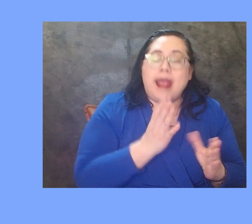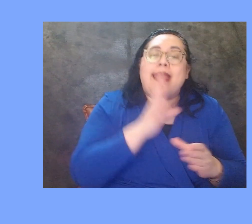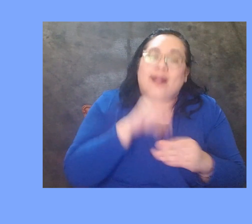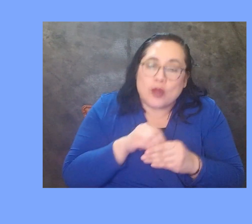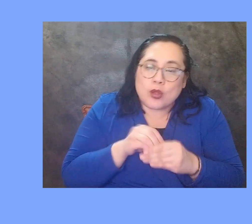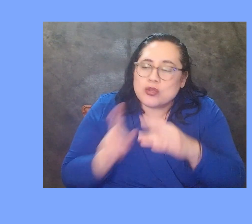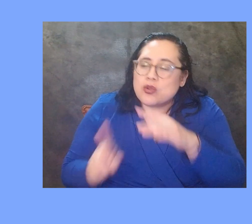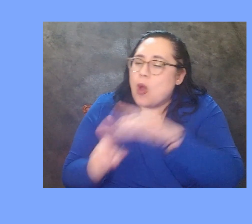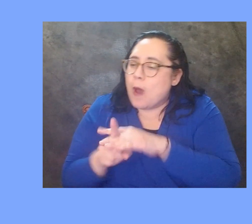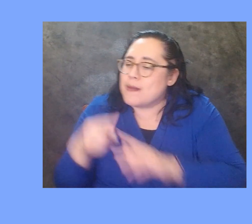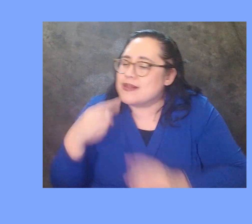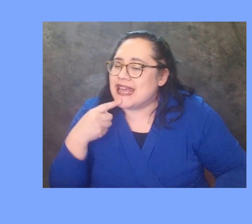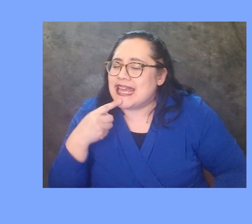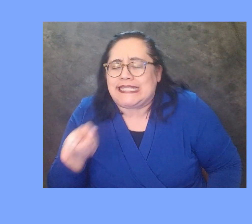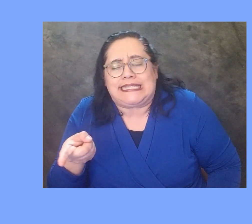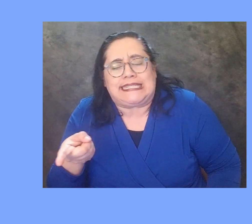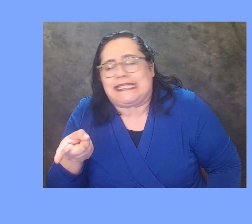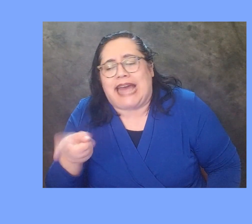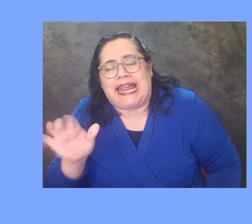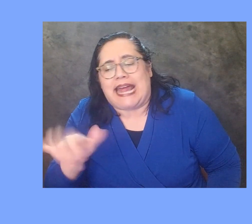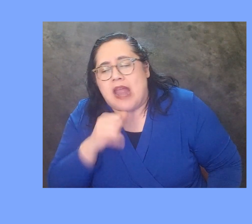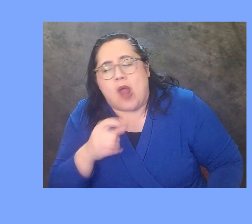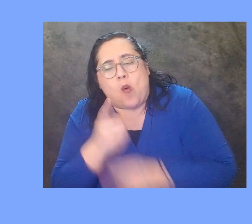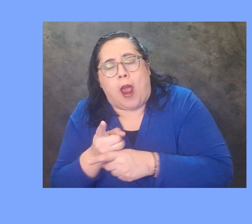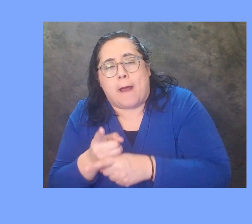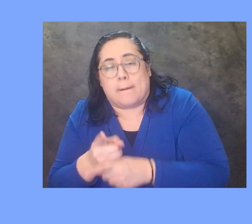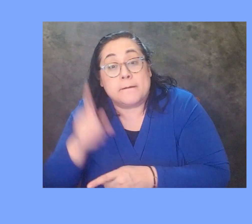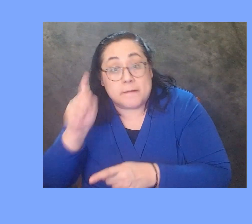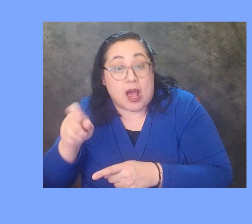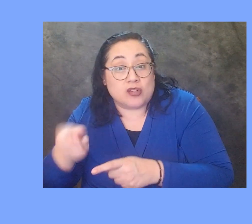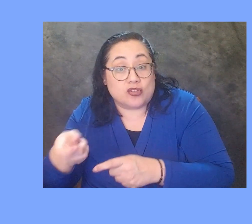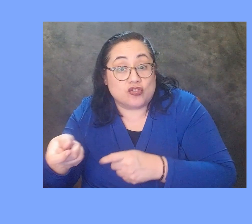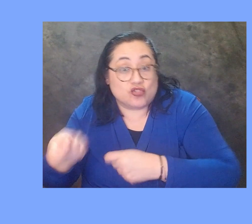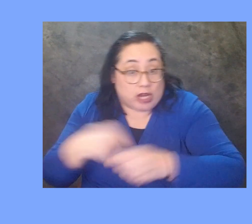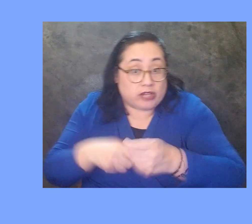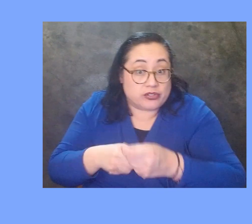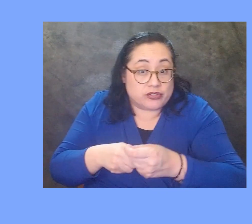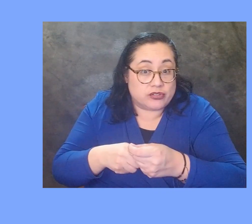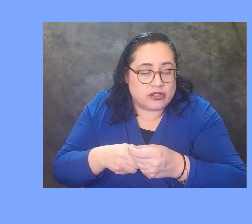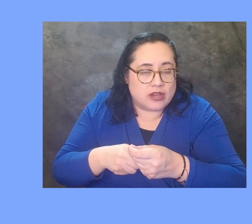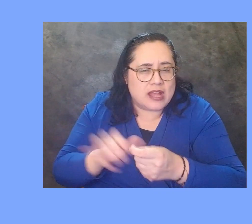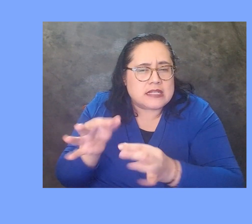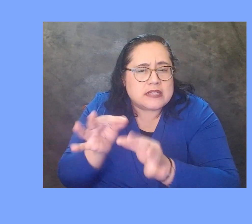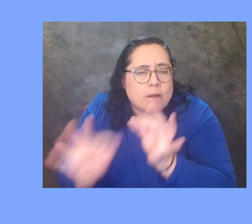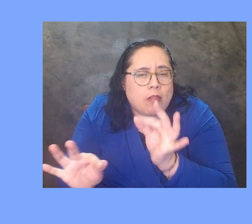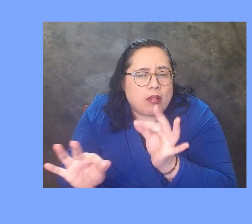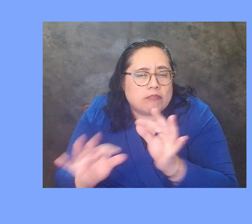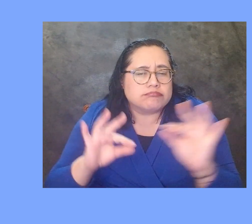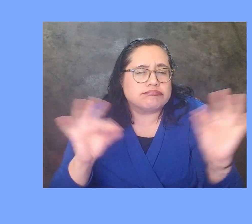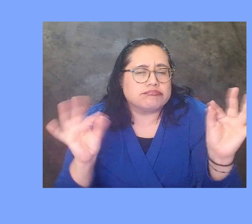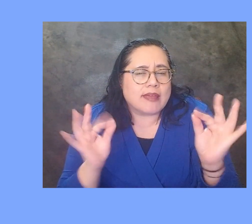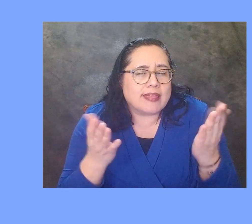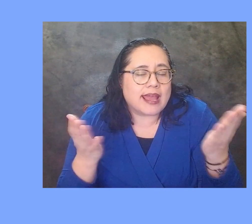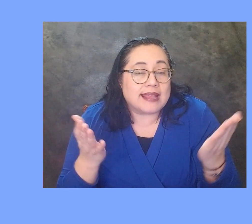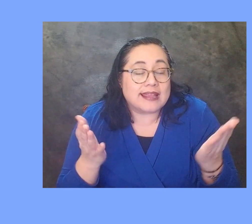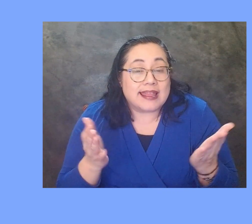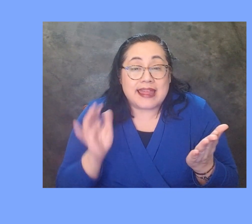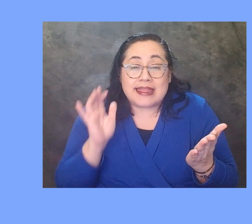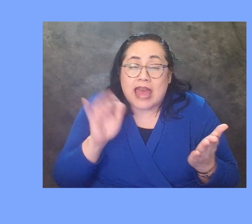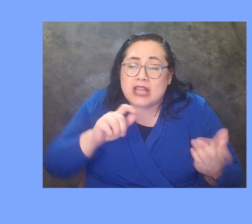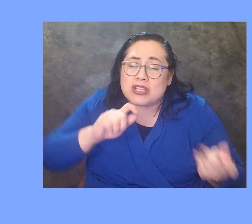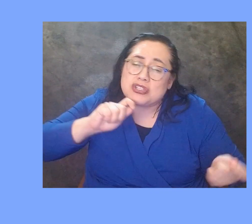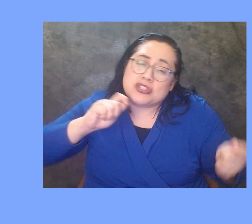you're a decision maker, that includes showing up and saying, hey, that's not right. Can we make this change? It's something